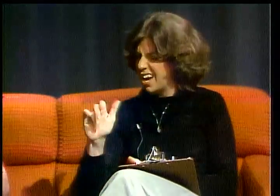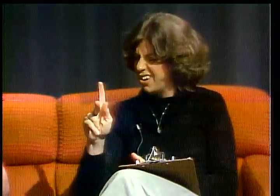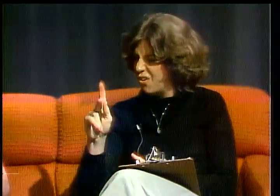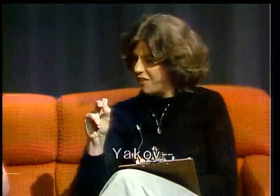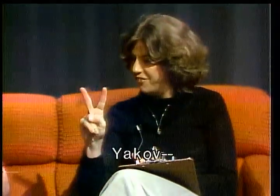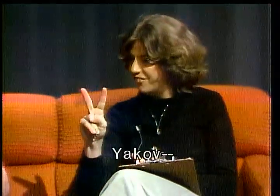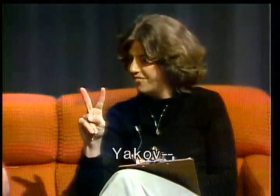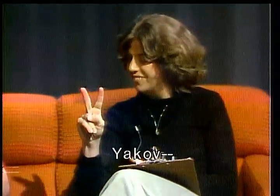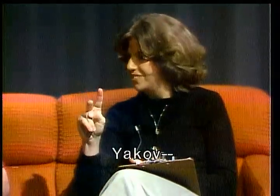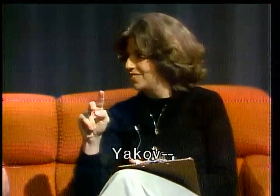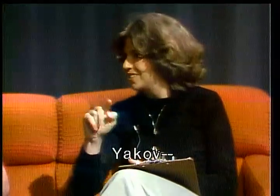Yakov.